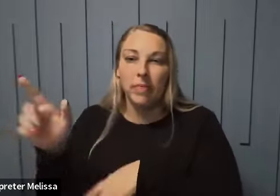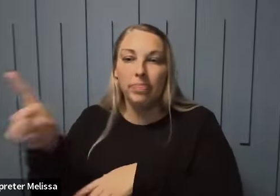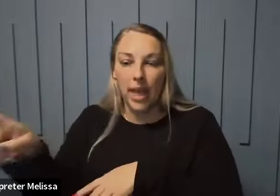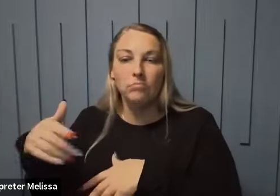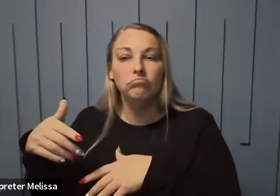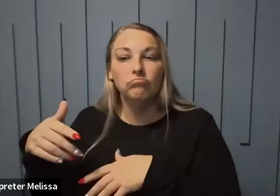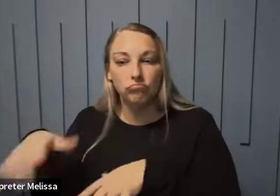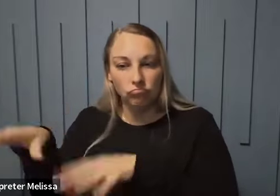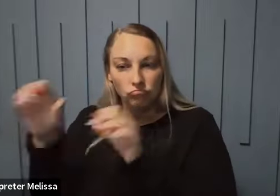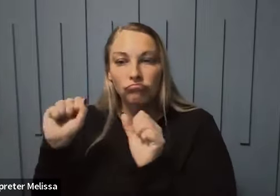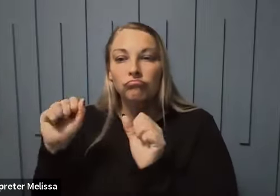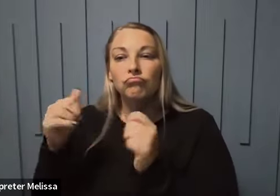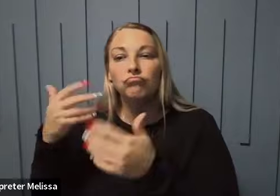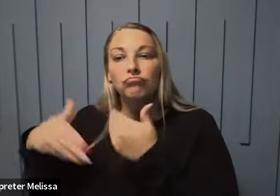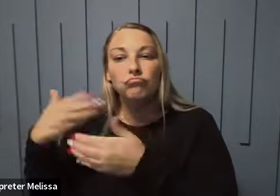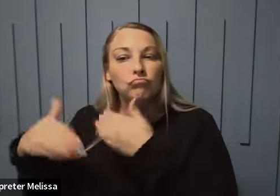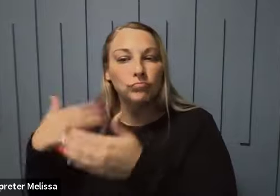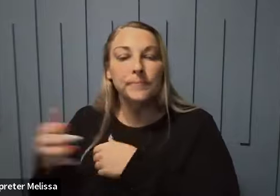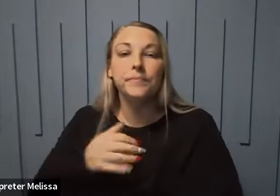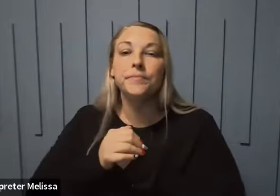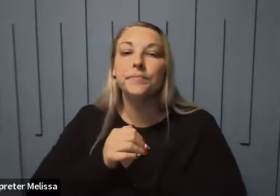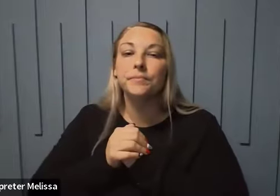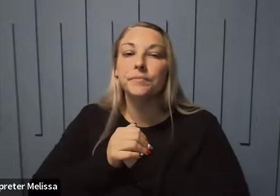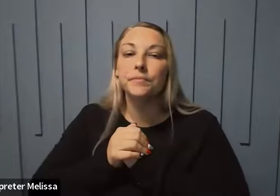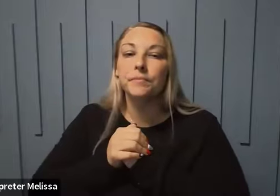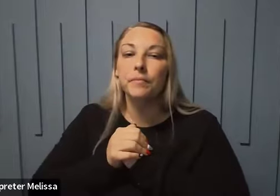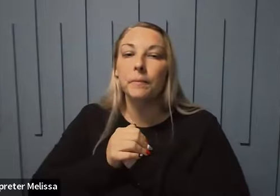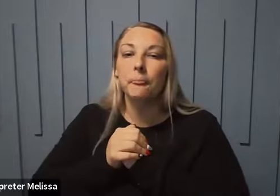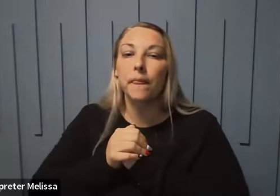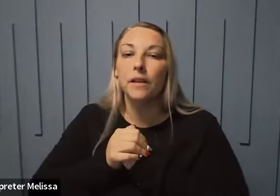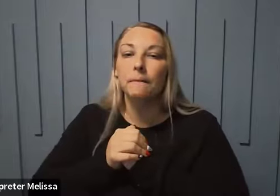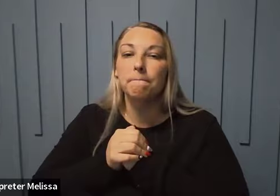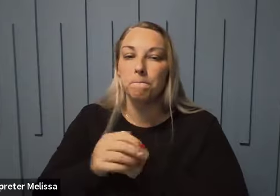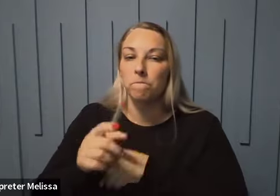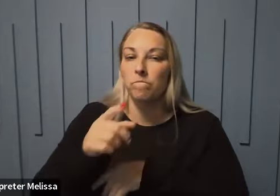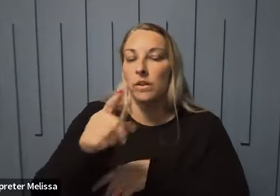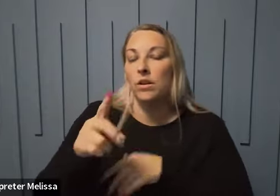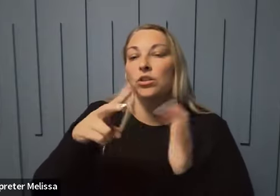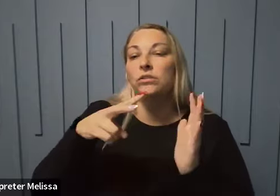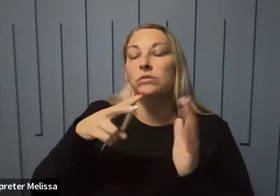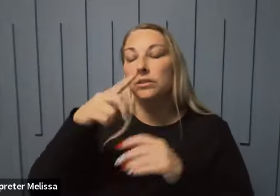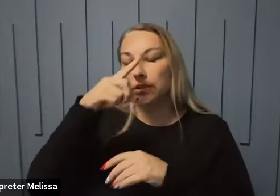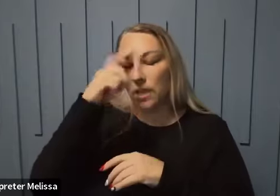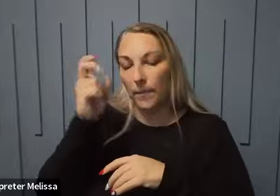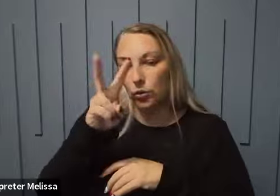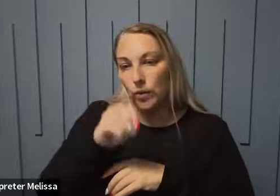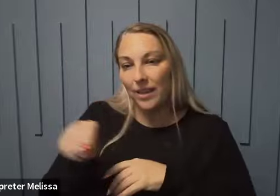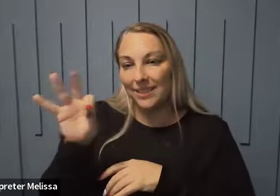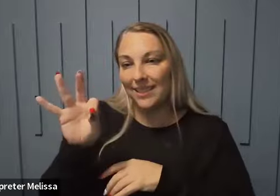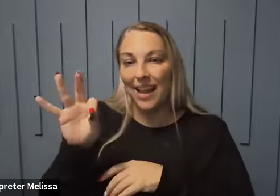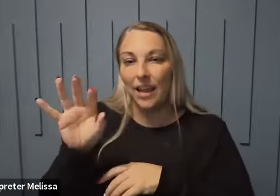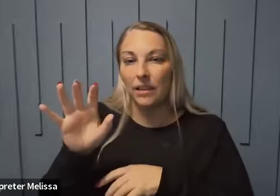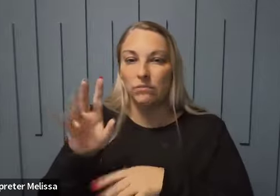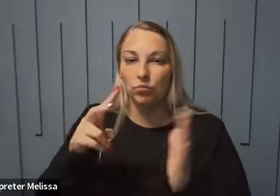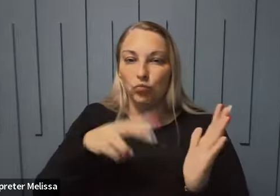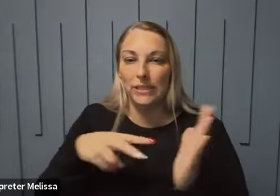they also, our reading specialist changed on campus in the summer of 2009, and she read this book, which it's kind of it's been a